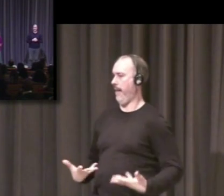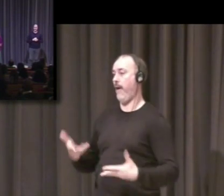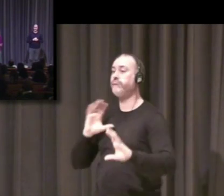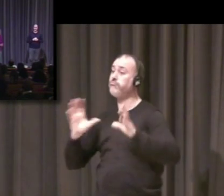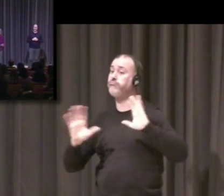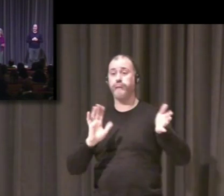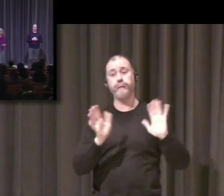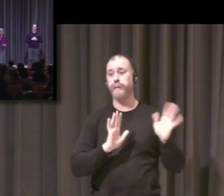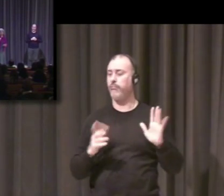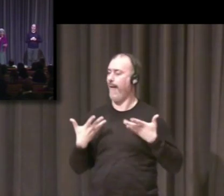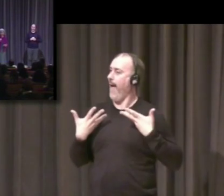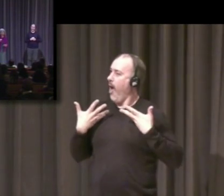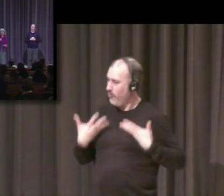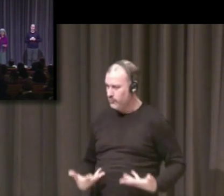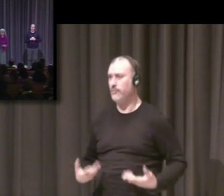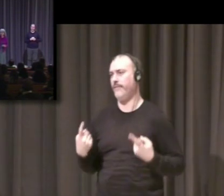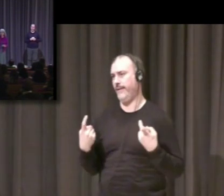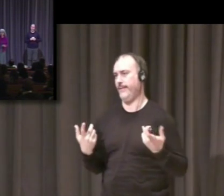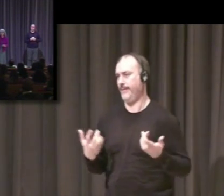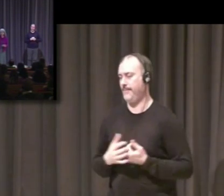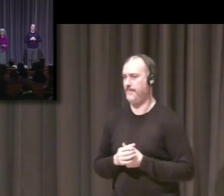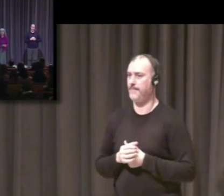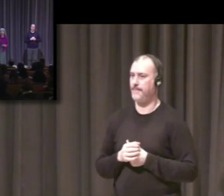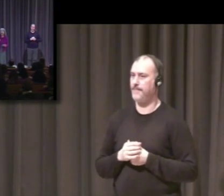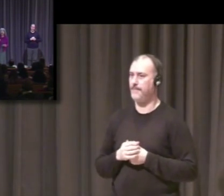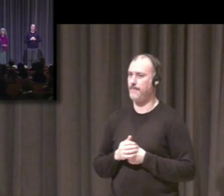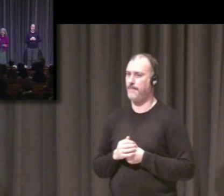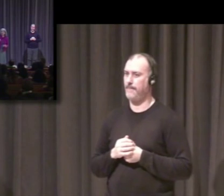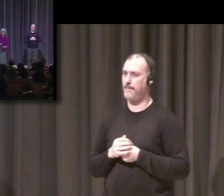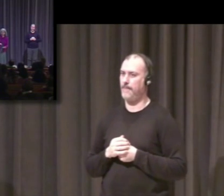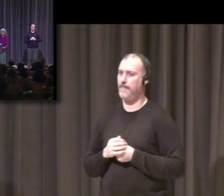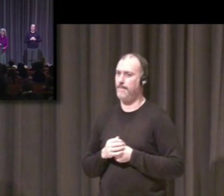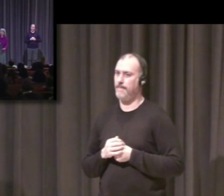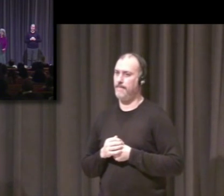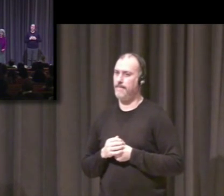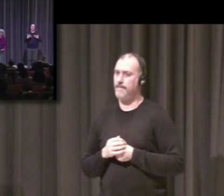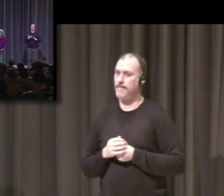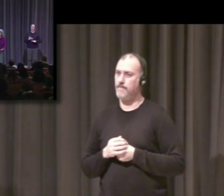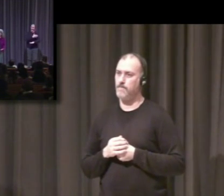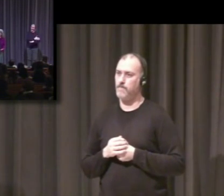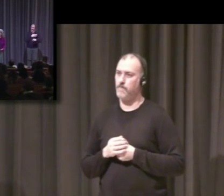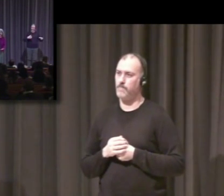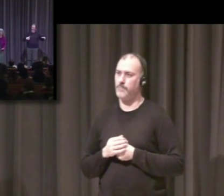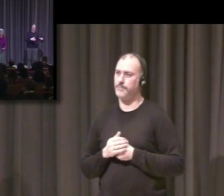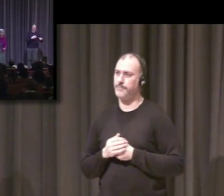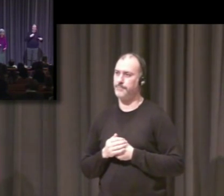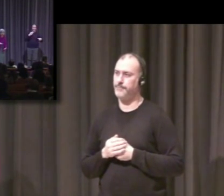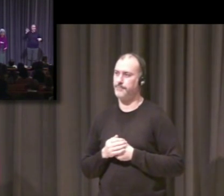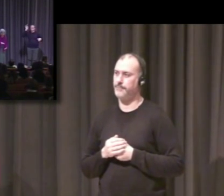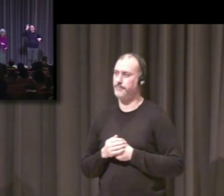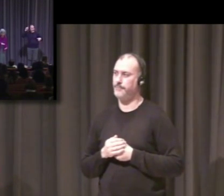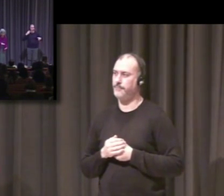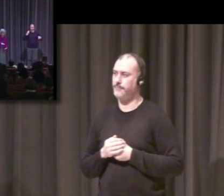things that happens to cochlear implant stars is when they are in